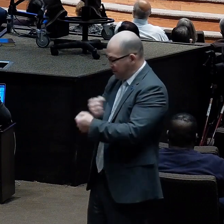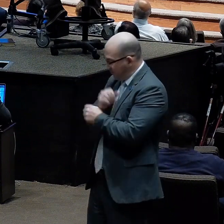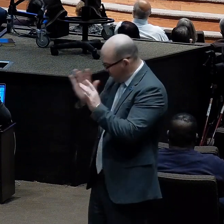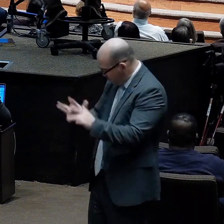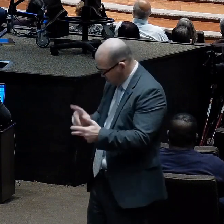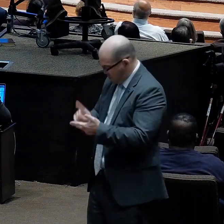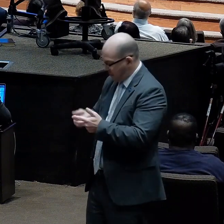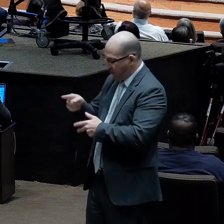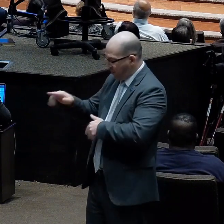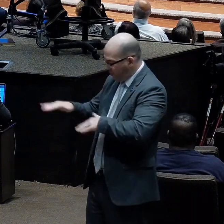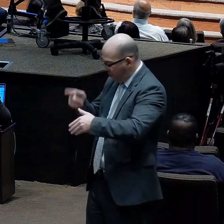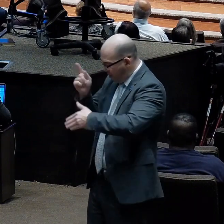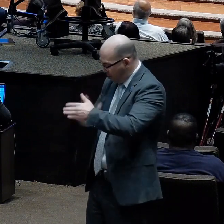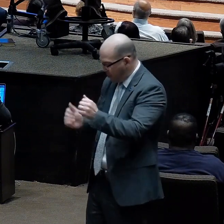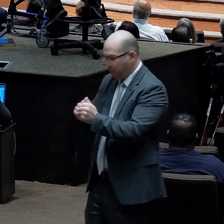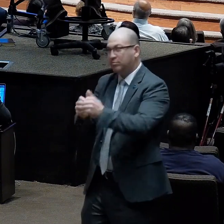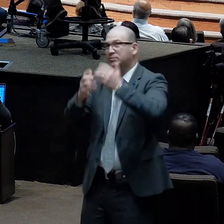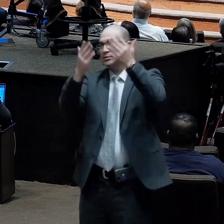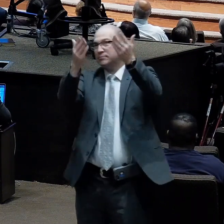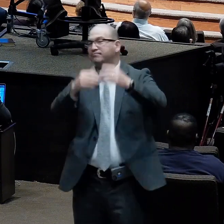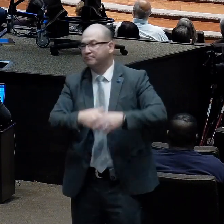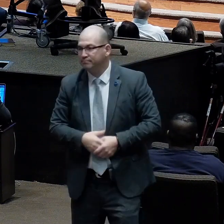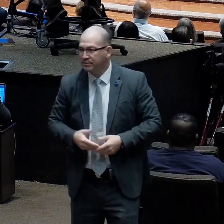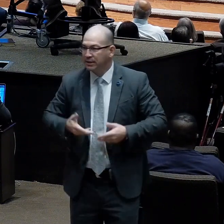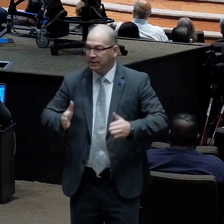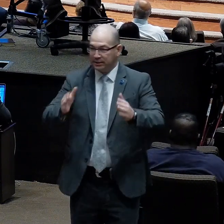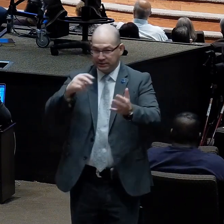humbly before the Lord. Let us stand together.